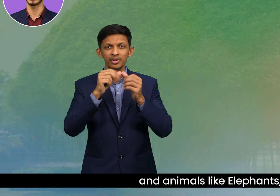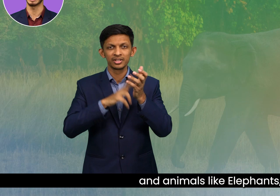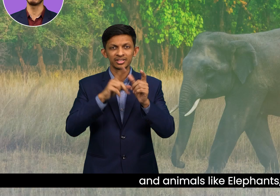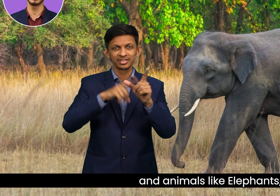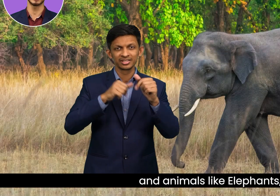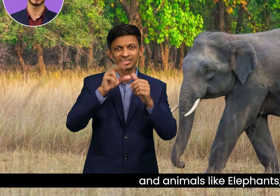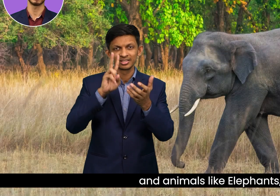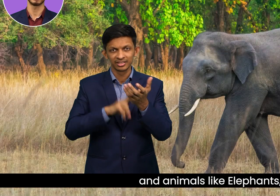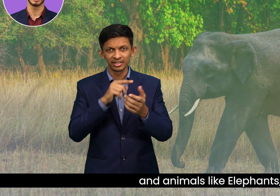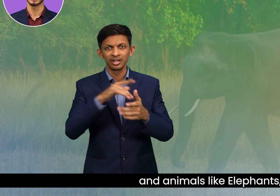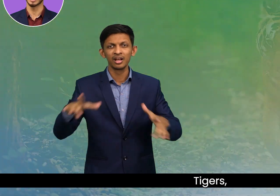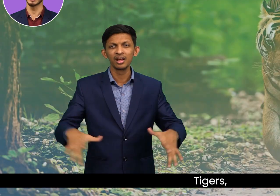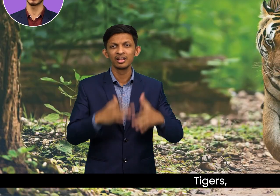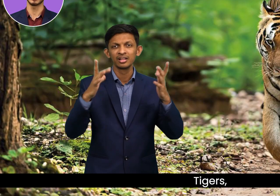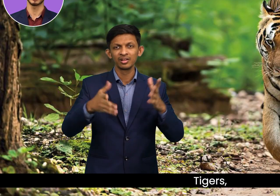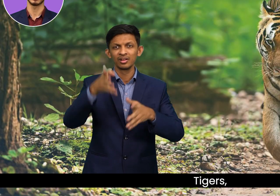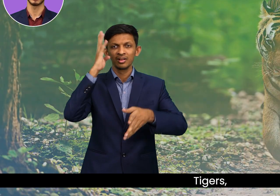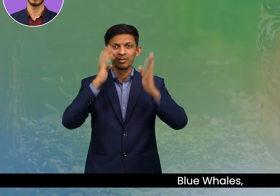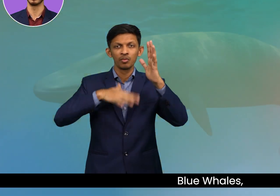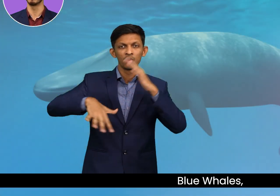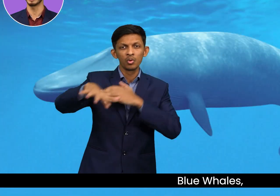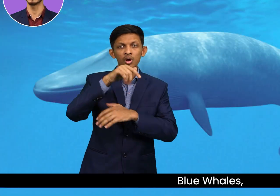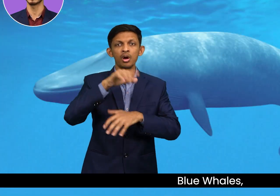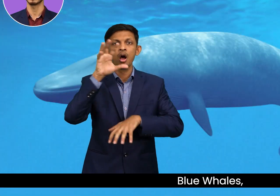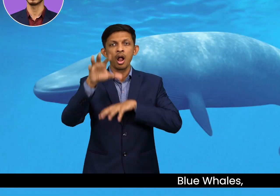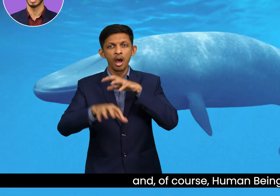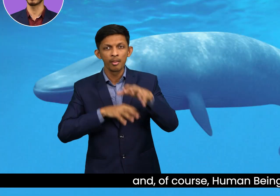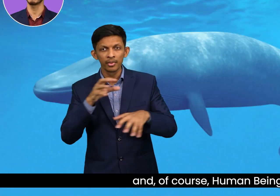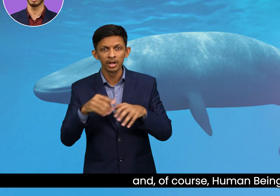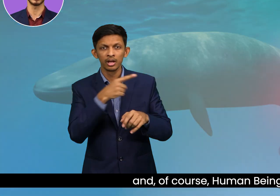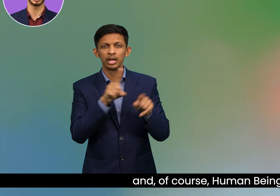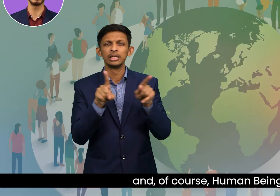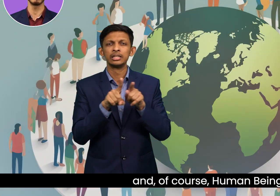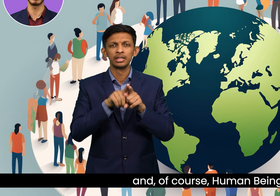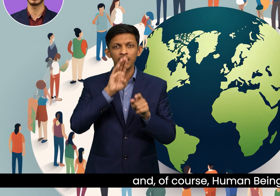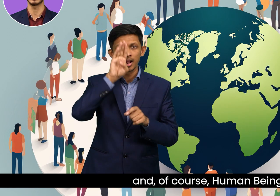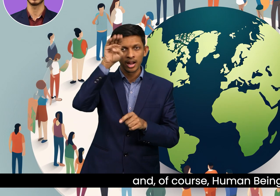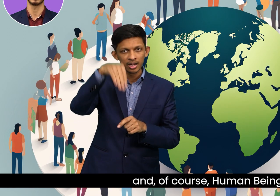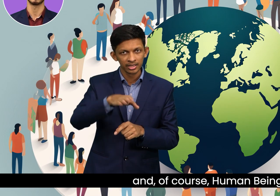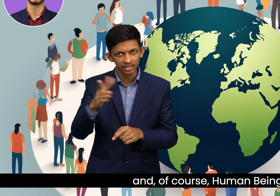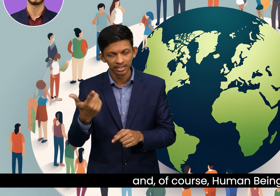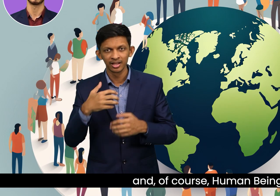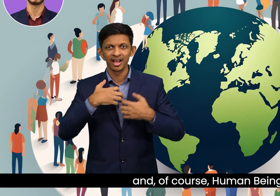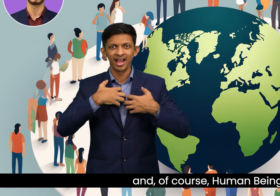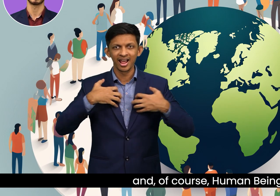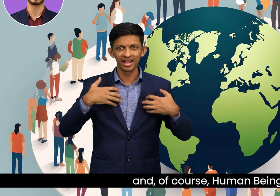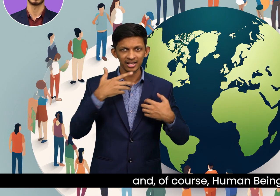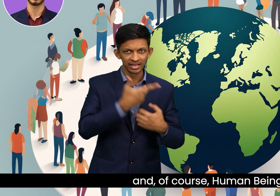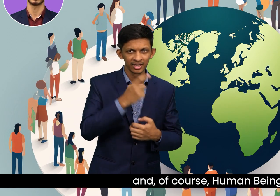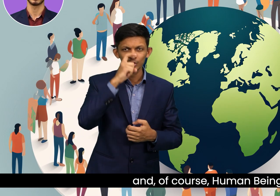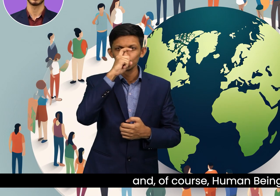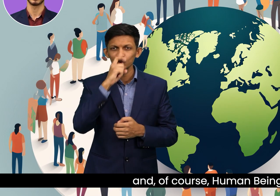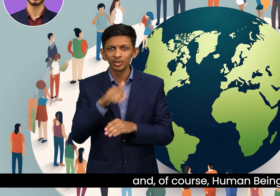animals like elephants, tigers, blue whales, and of course human beings.